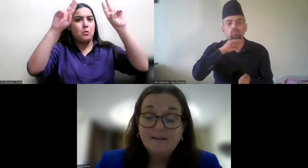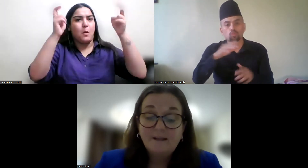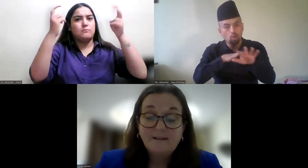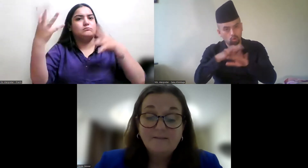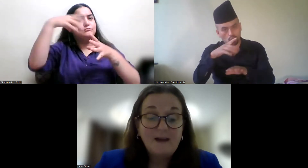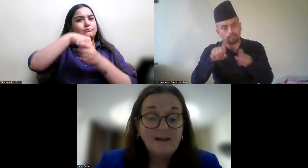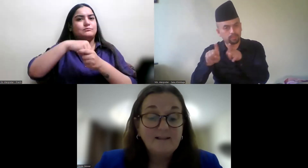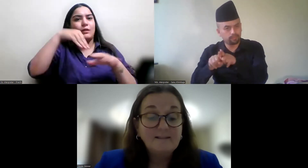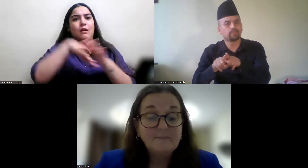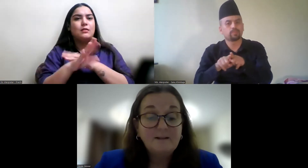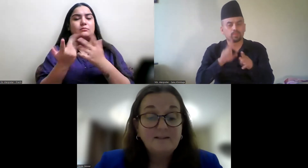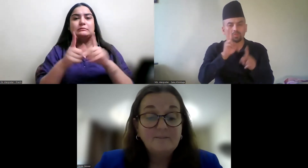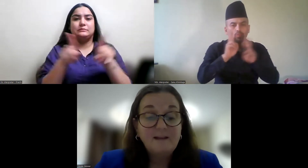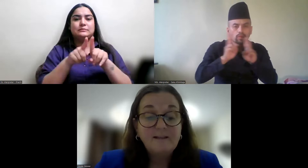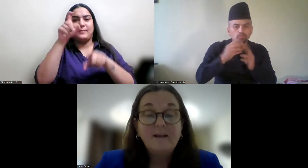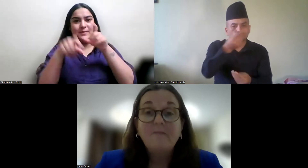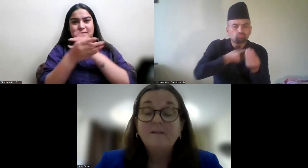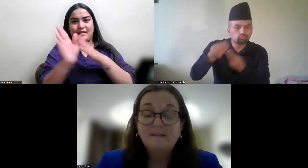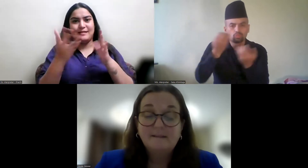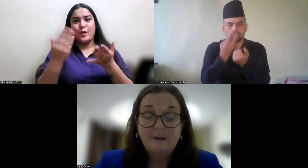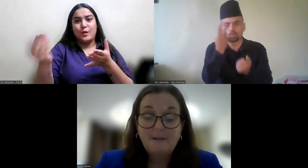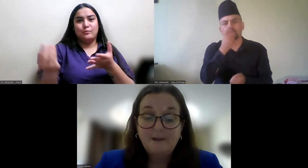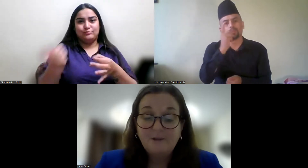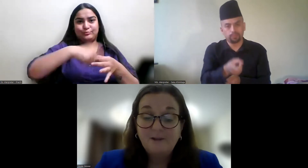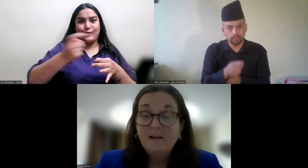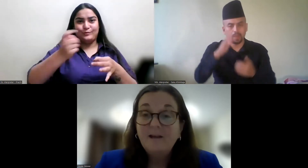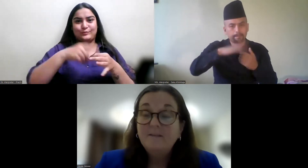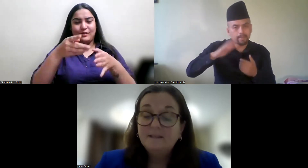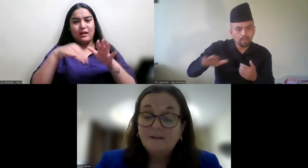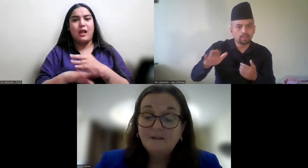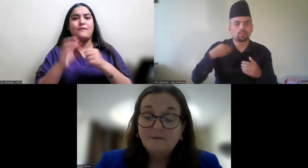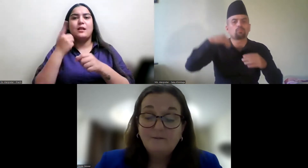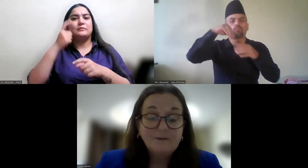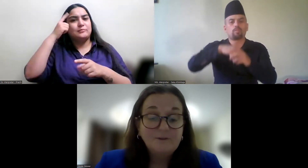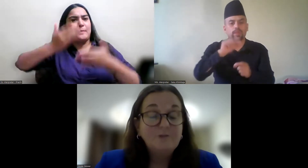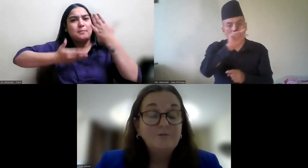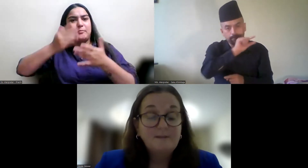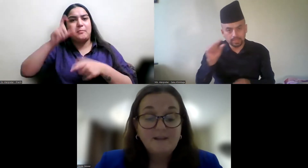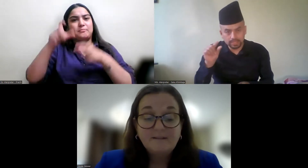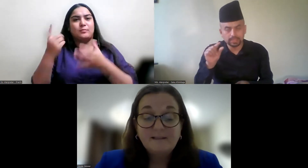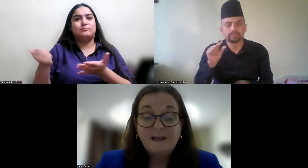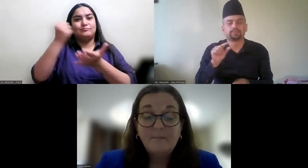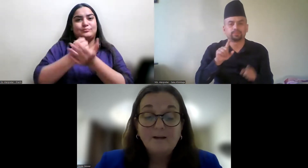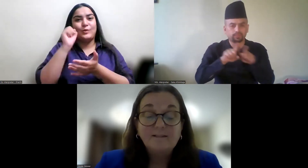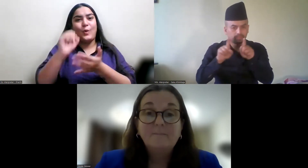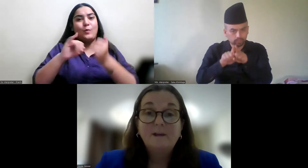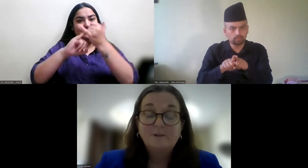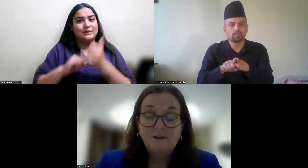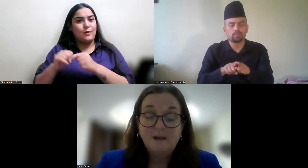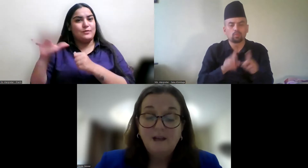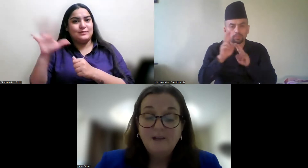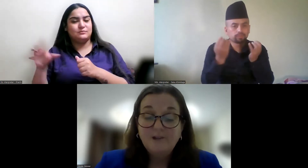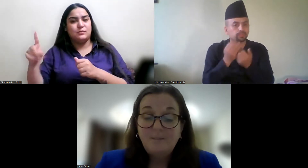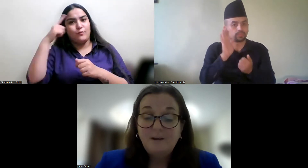Case Studies of Adolescents Participating in Governance in South Asia, the series refers to children's agency and